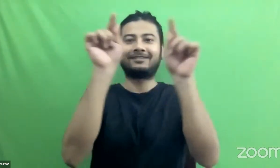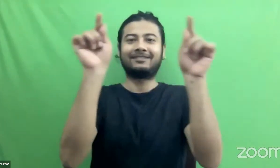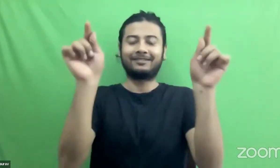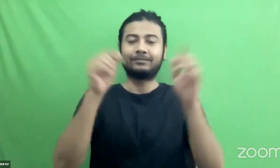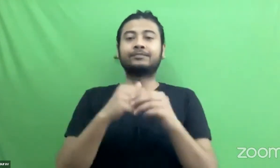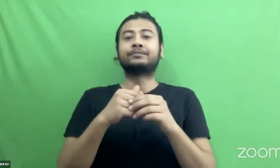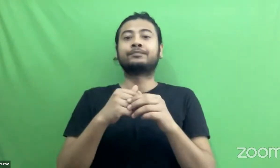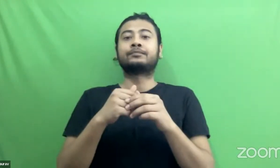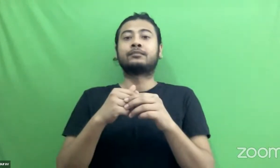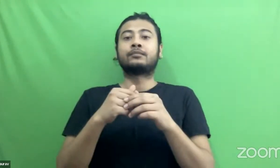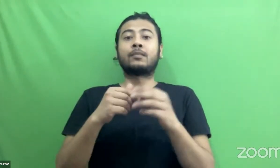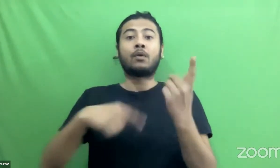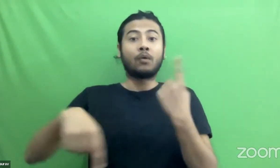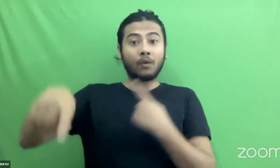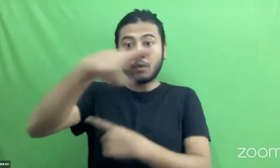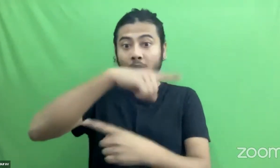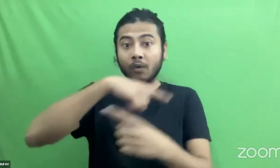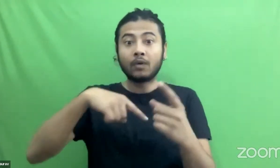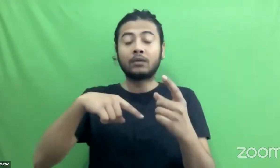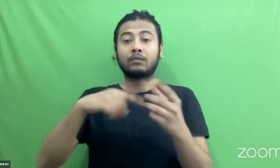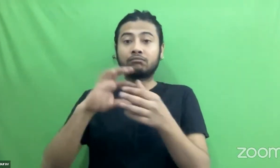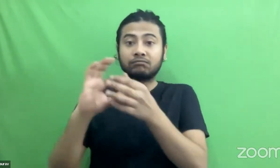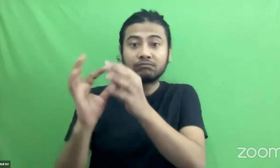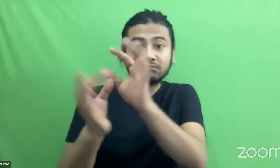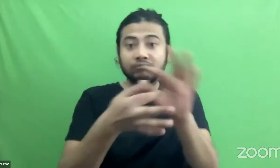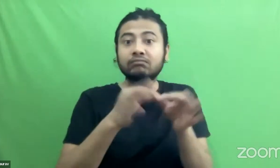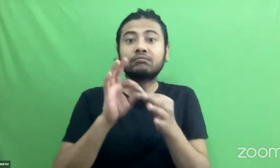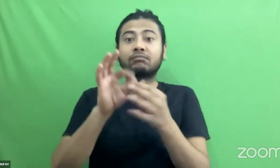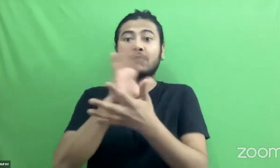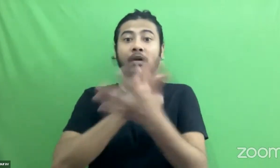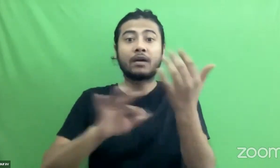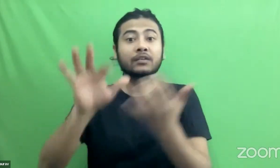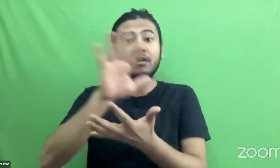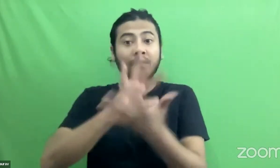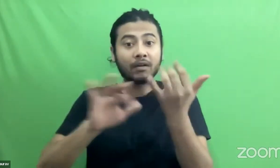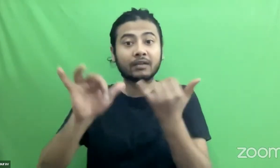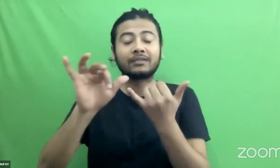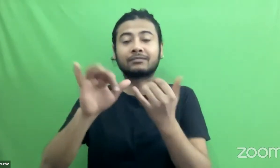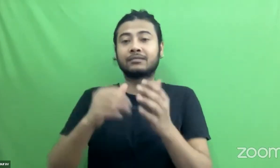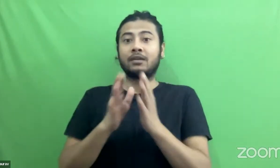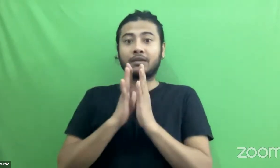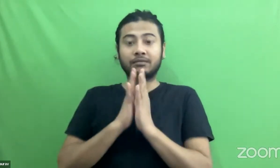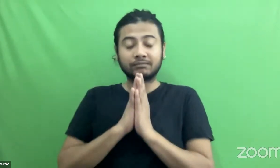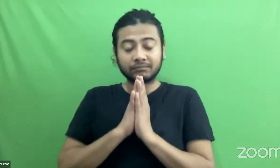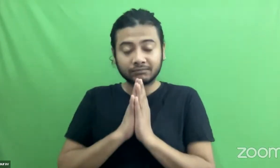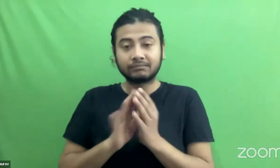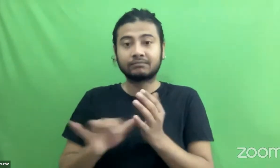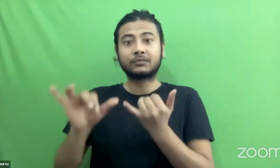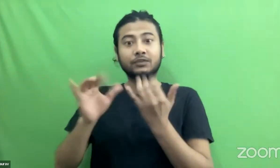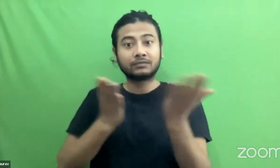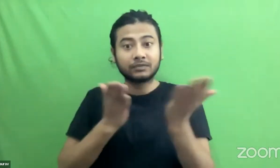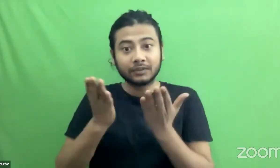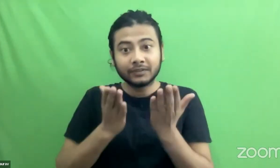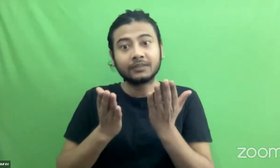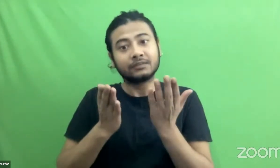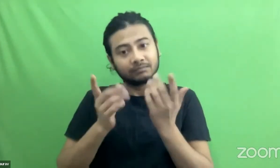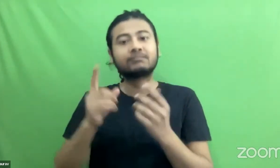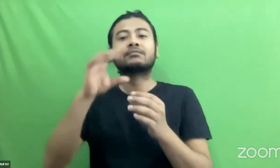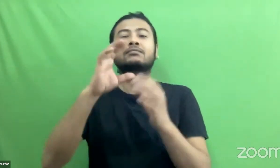mission is that in every town and village, the names of Krishna should be chanted and everybody should